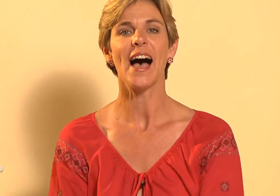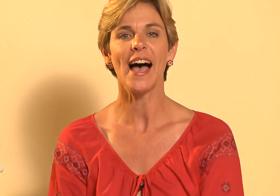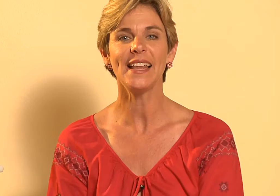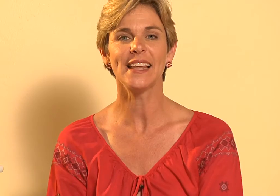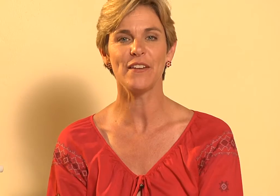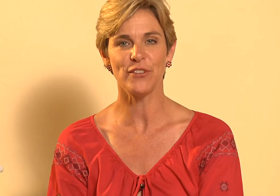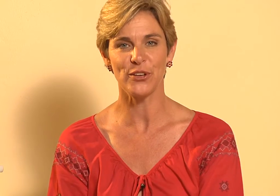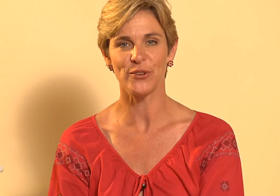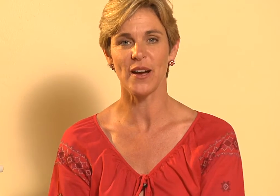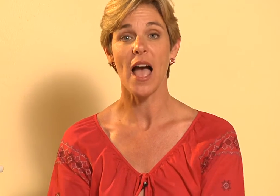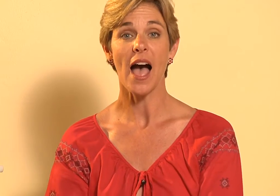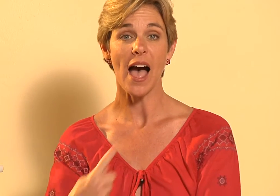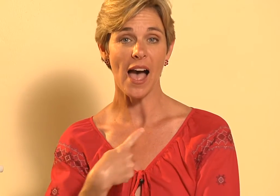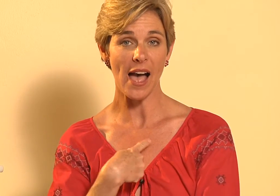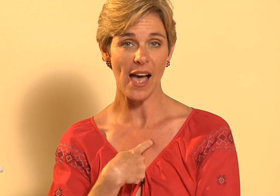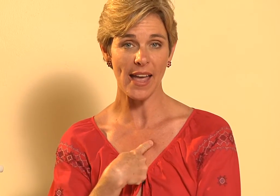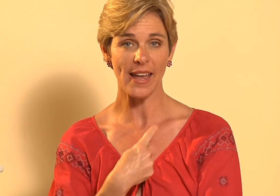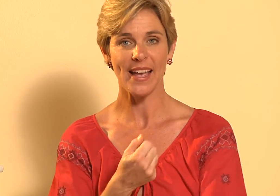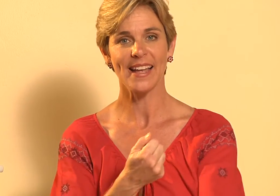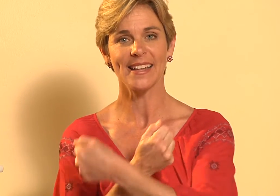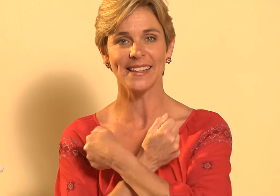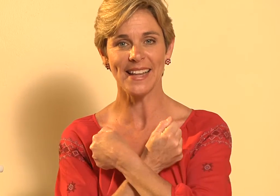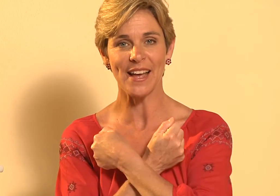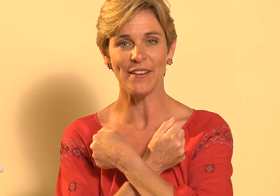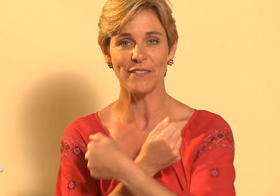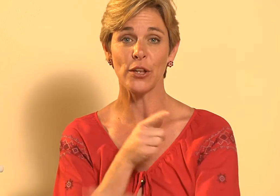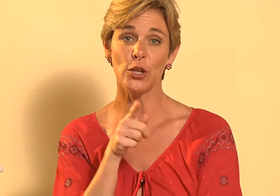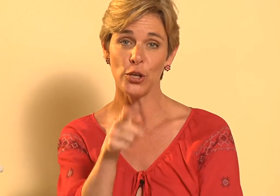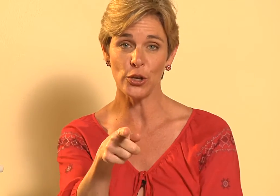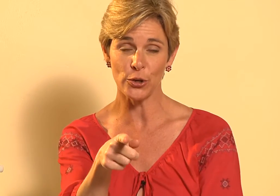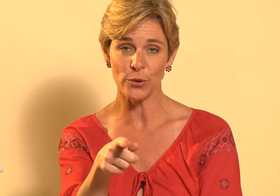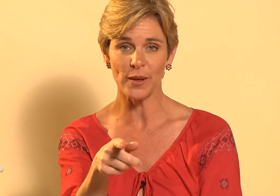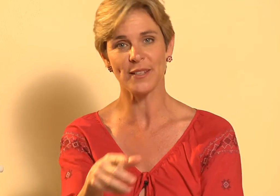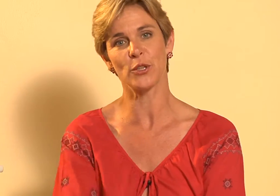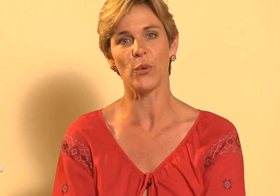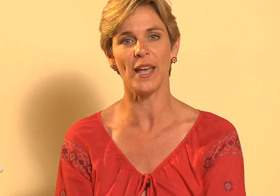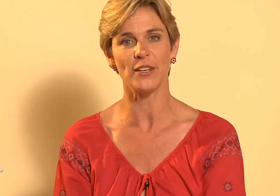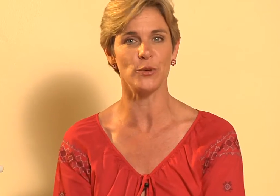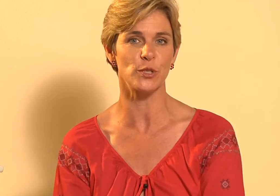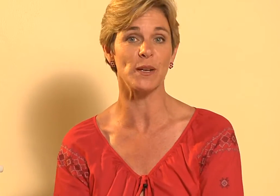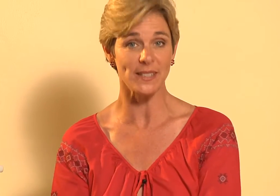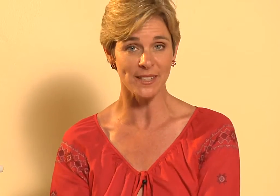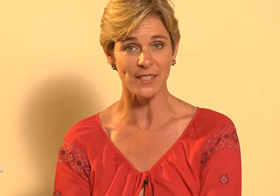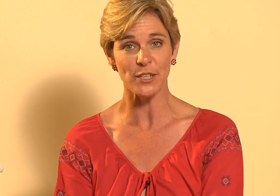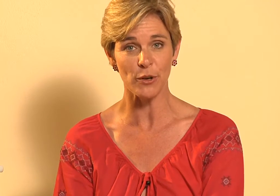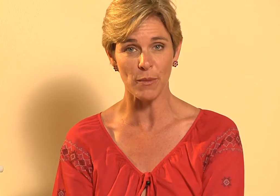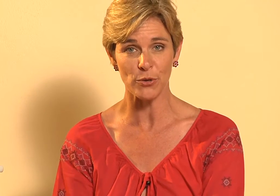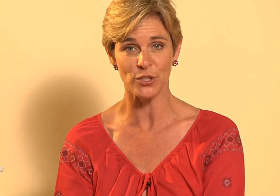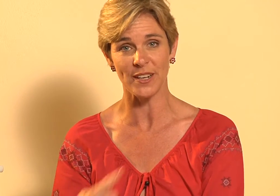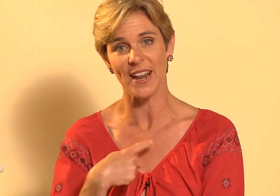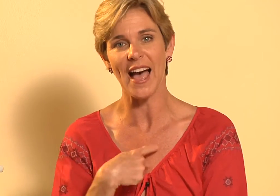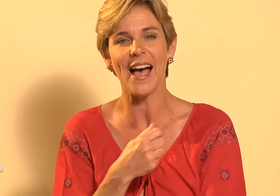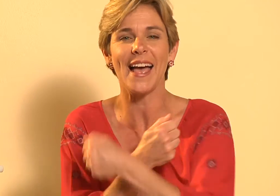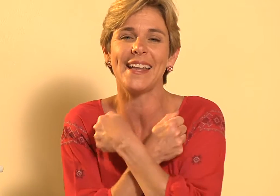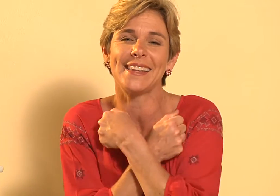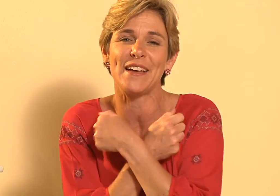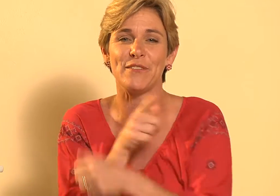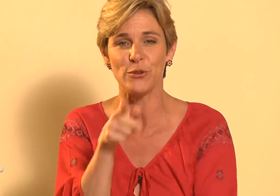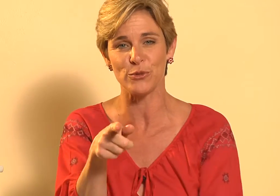I love you. I love you is the way to express the sincere emotion. I love you